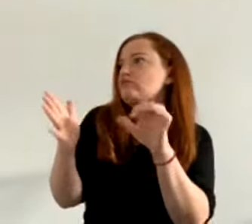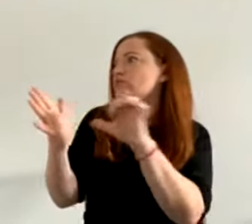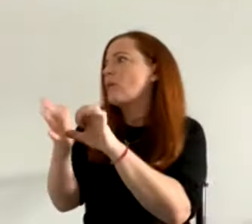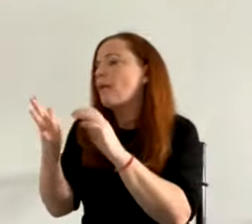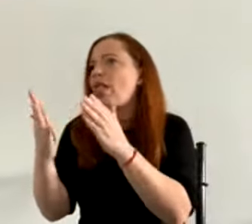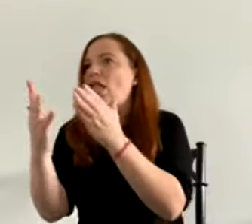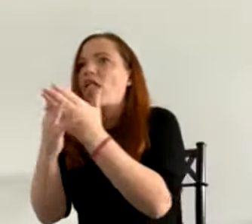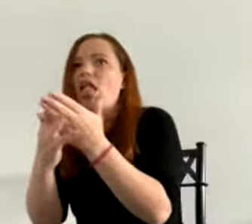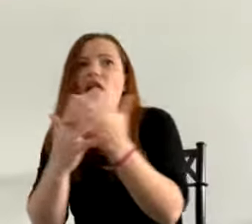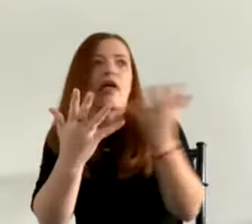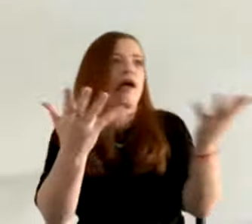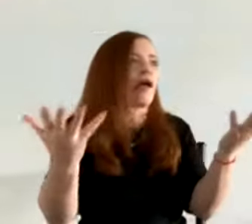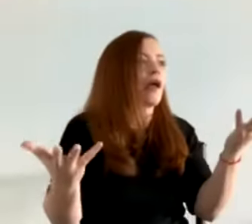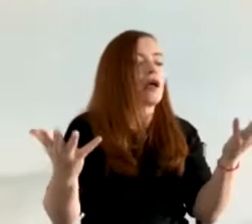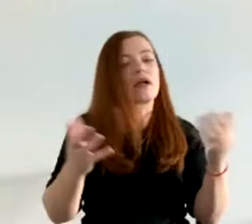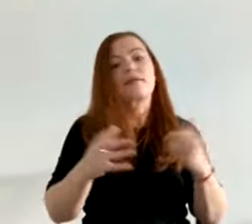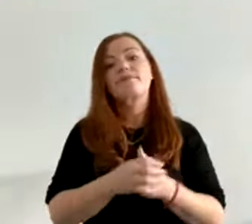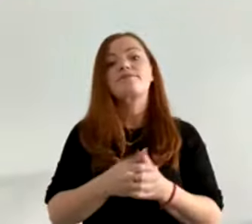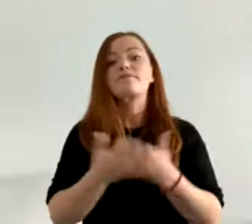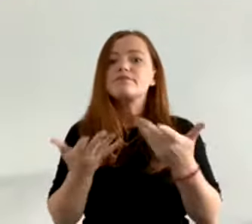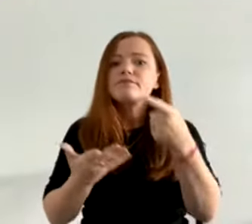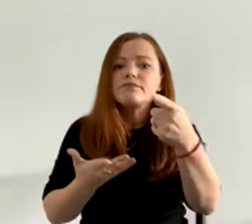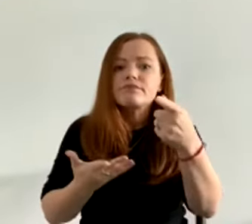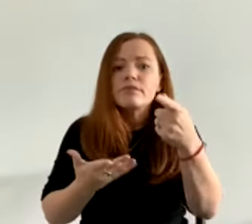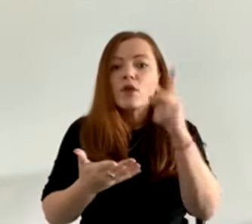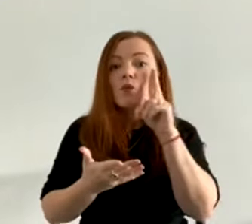And particularly if you watch sci-fi or